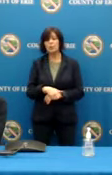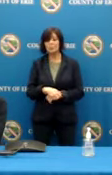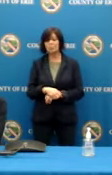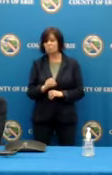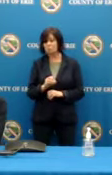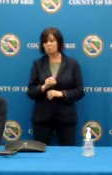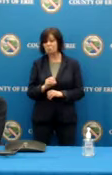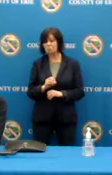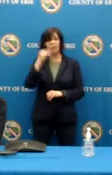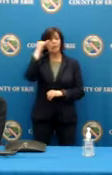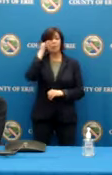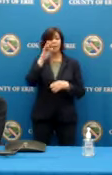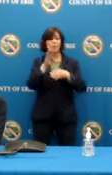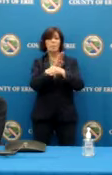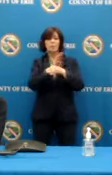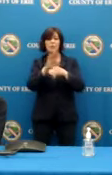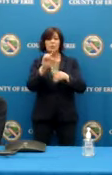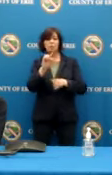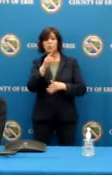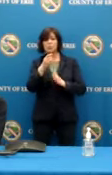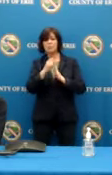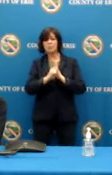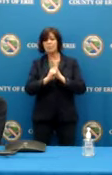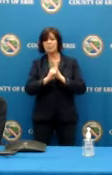How about Buffalo Business First?